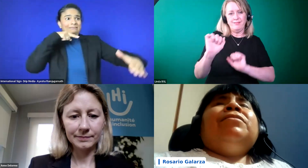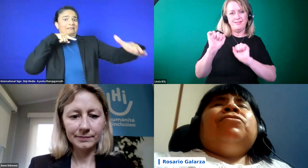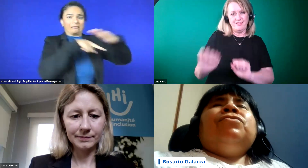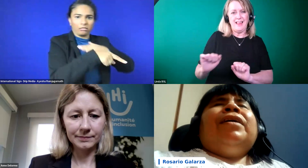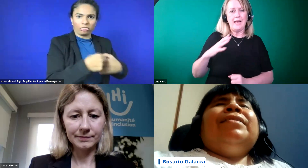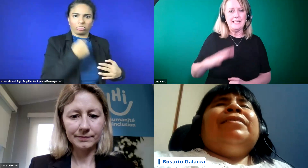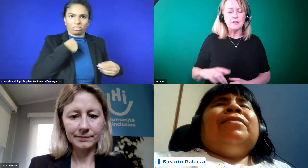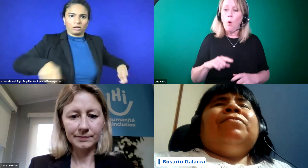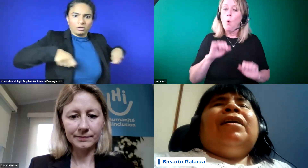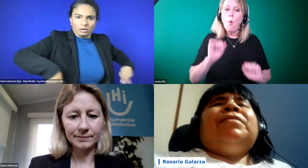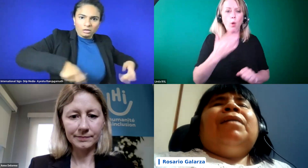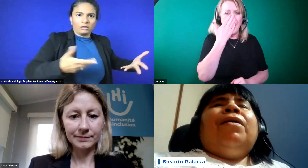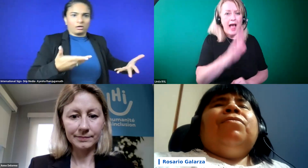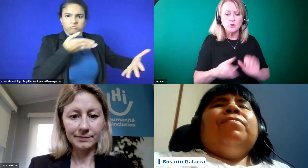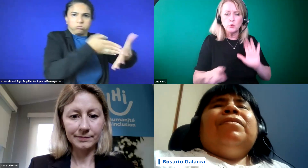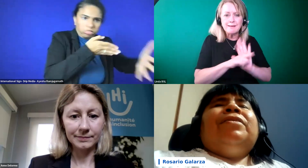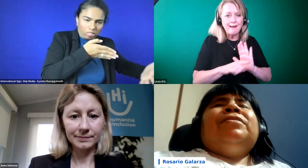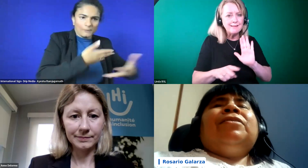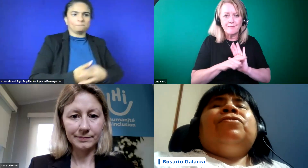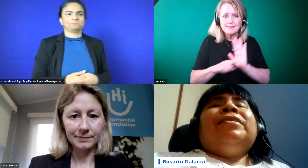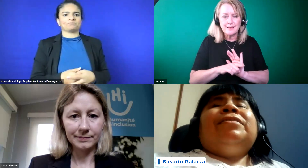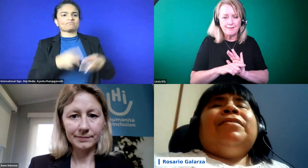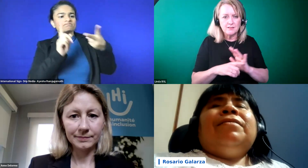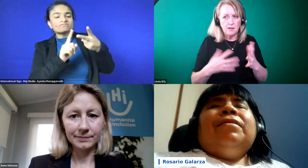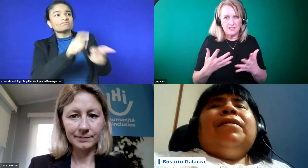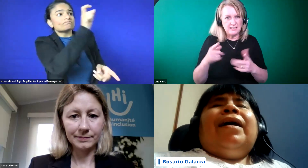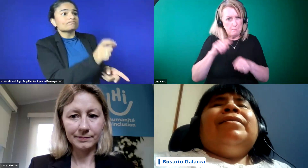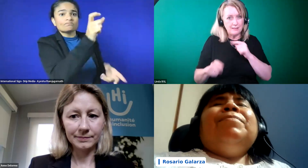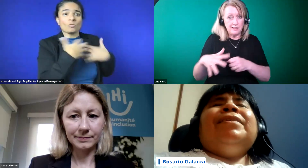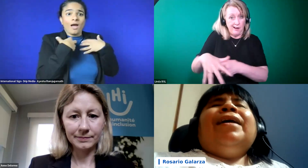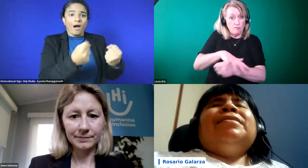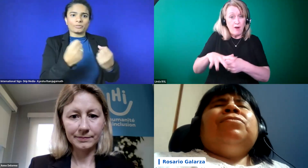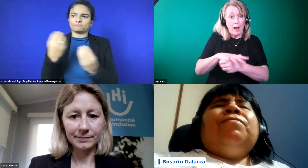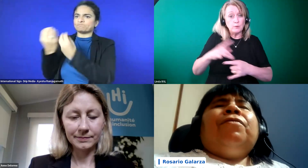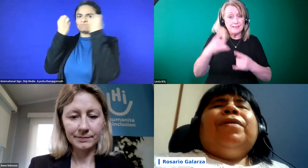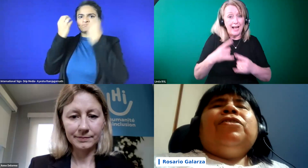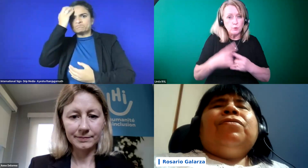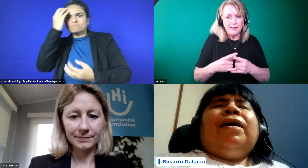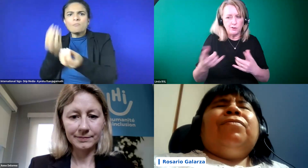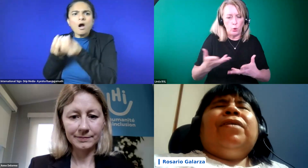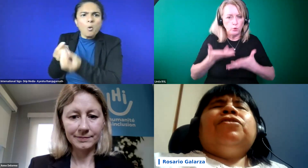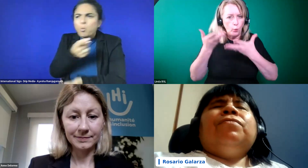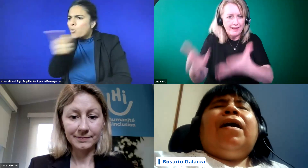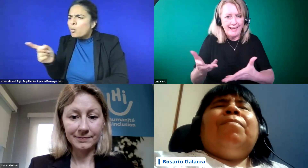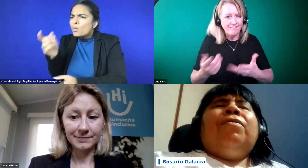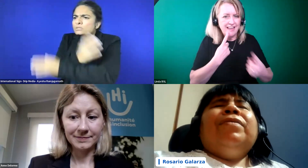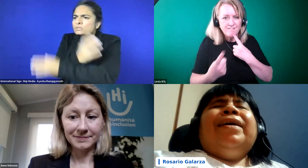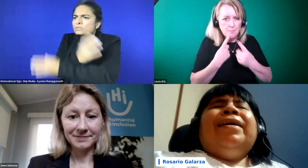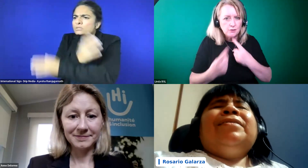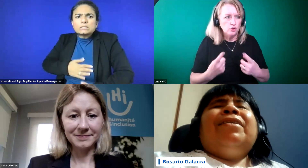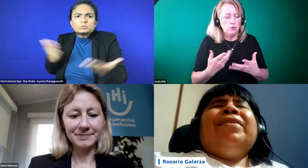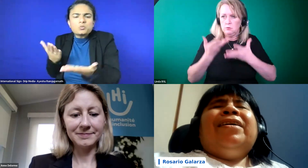negative attitudes and stereotypes about their sexuality and limited access to information and education